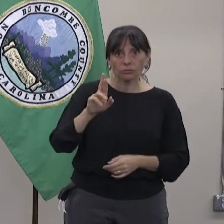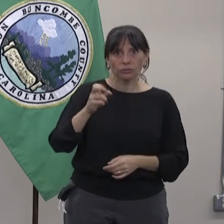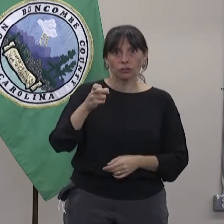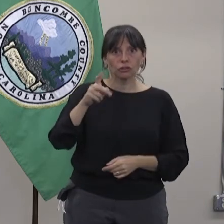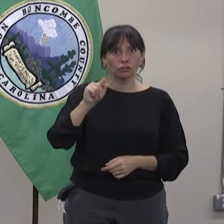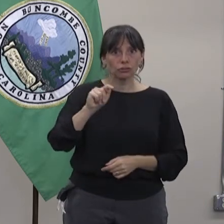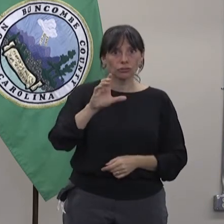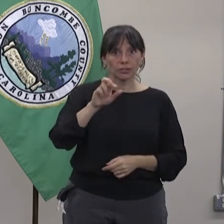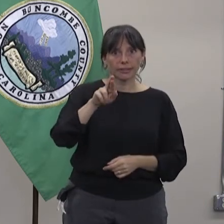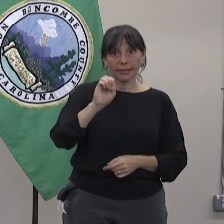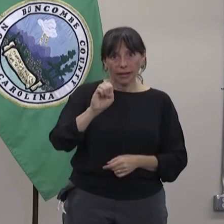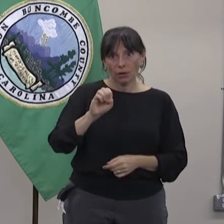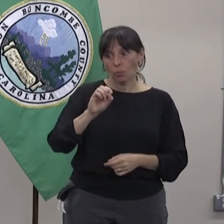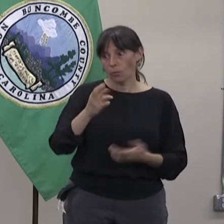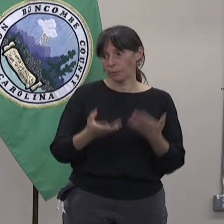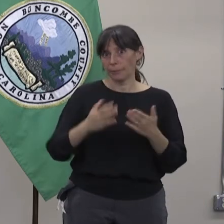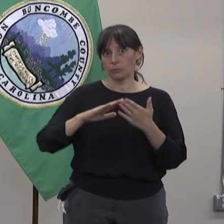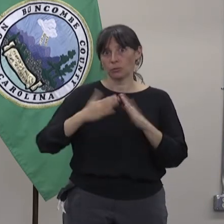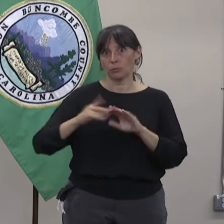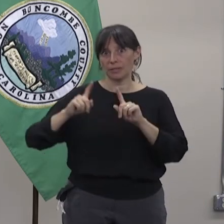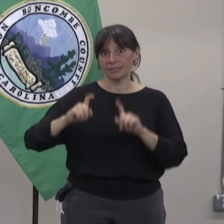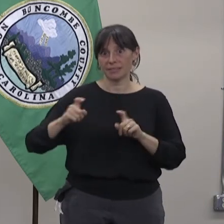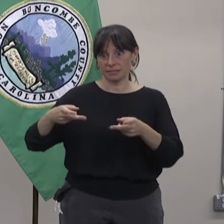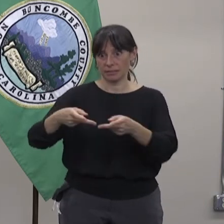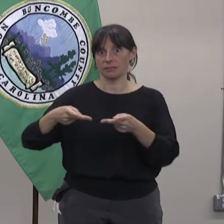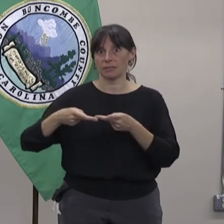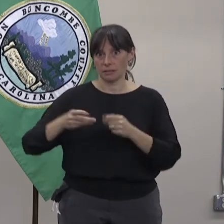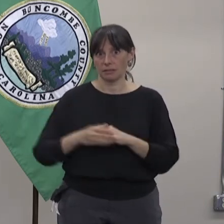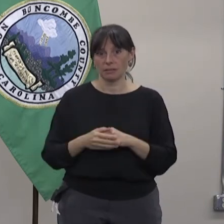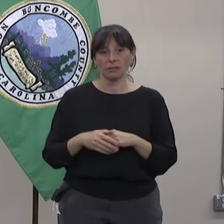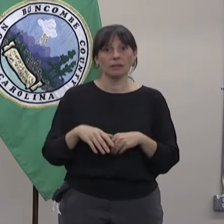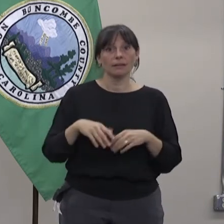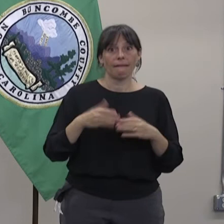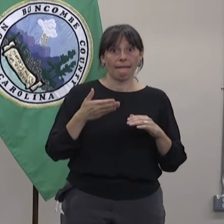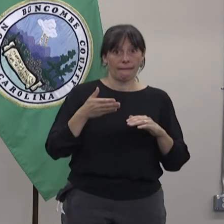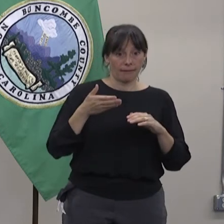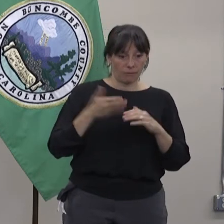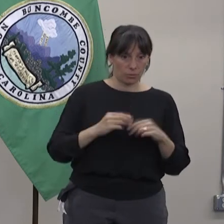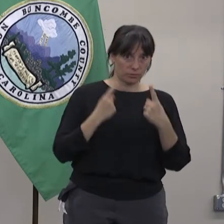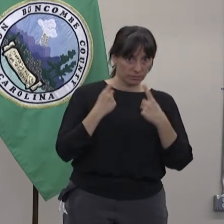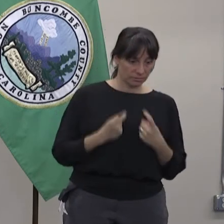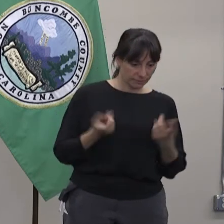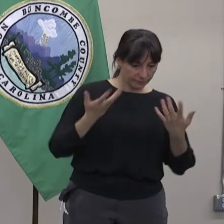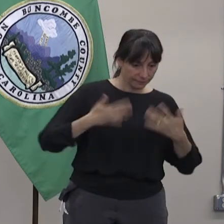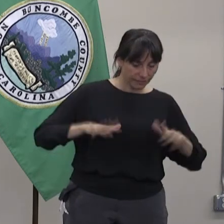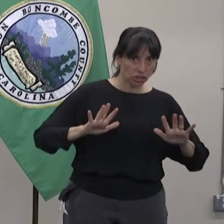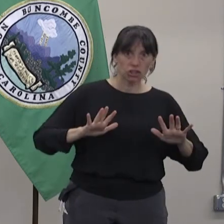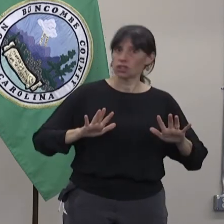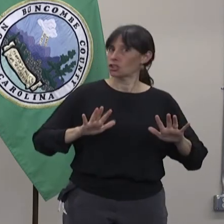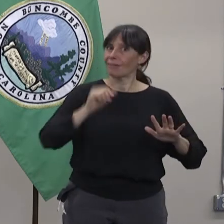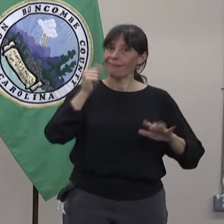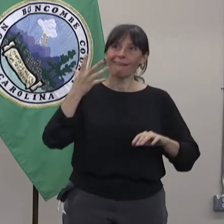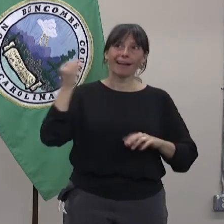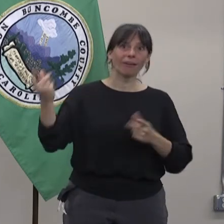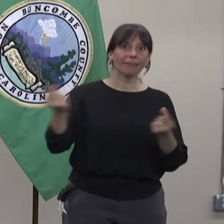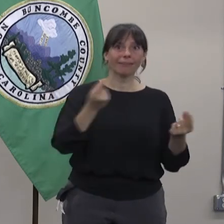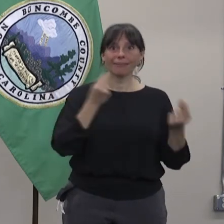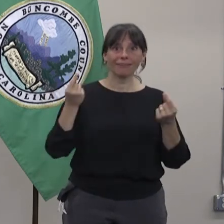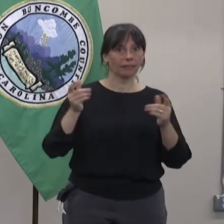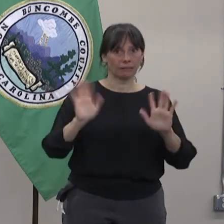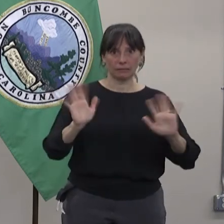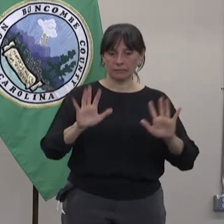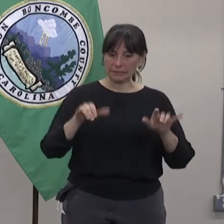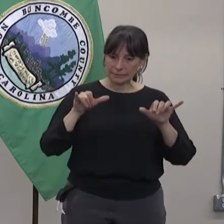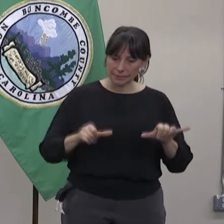site. Once you are tested, you still need to stay at home until results are back and you receive